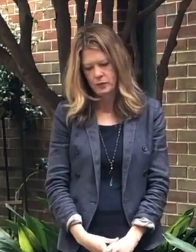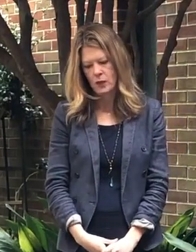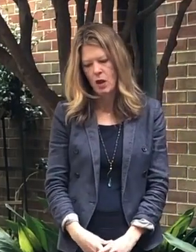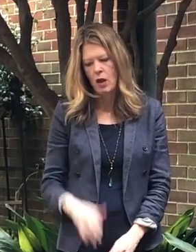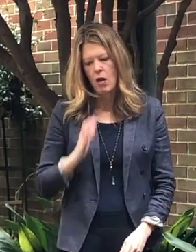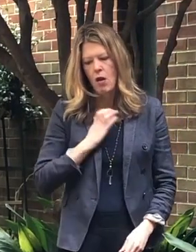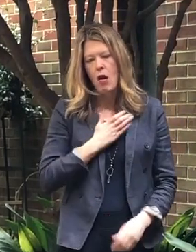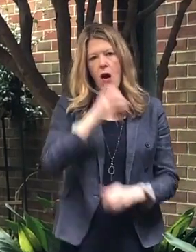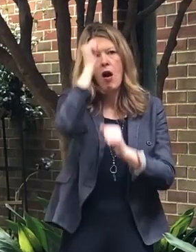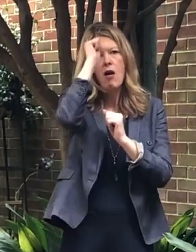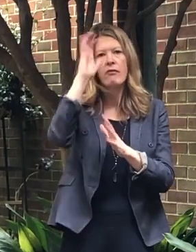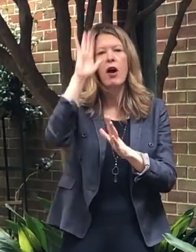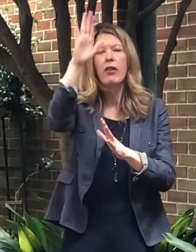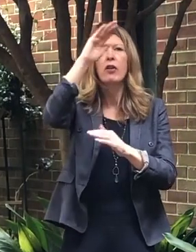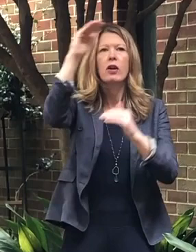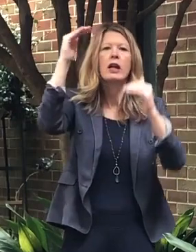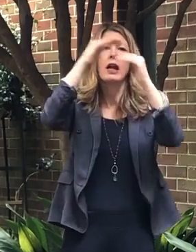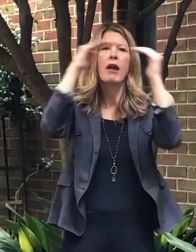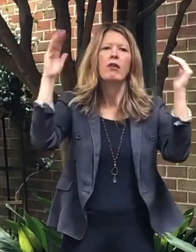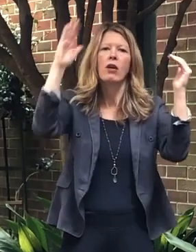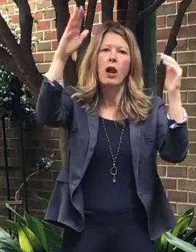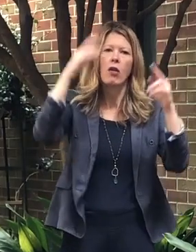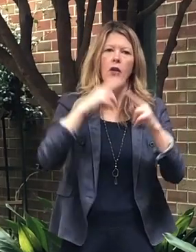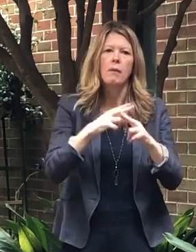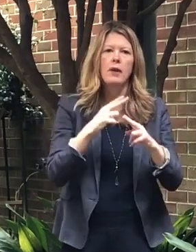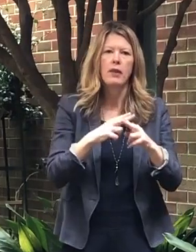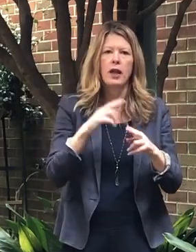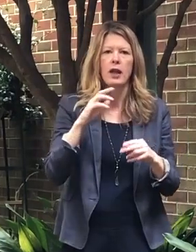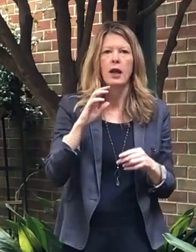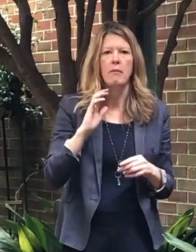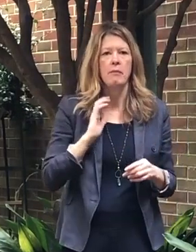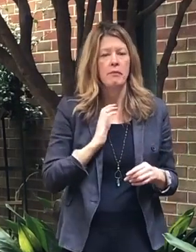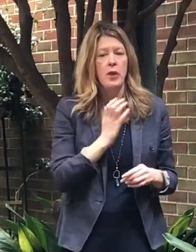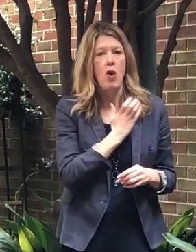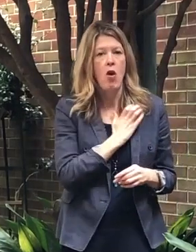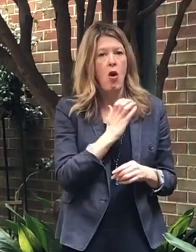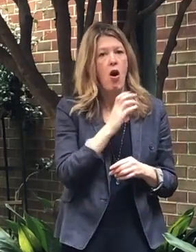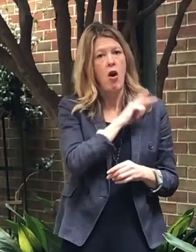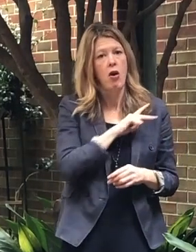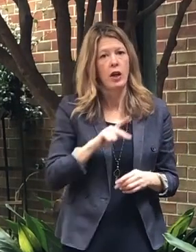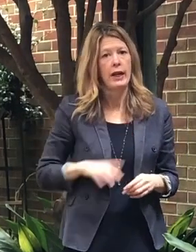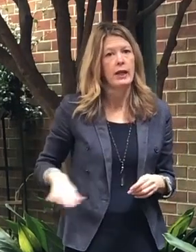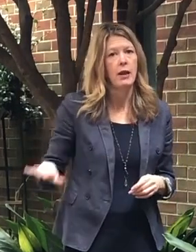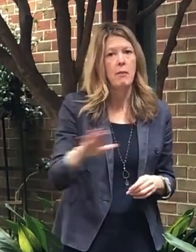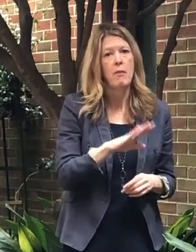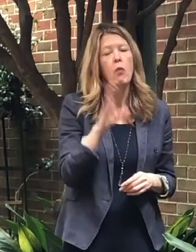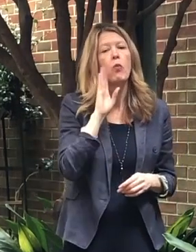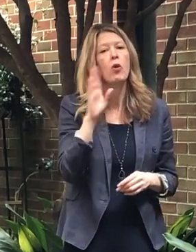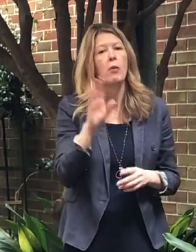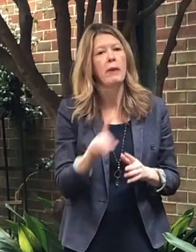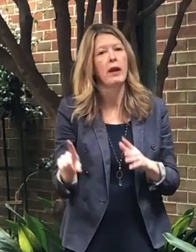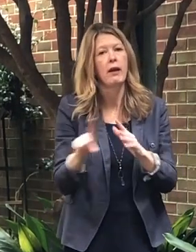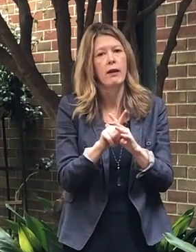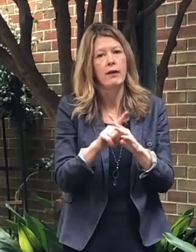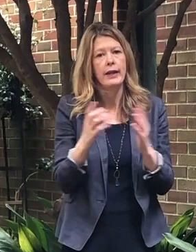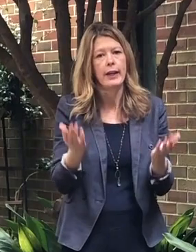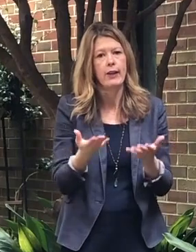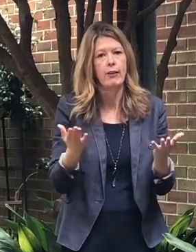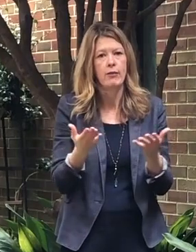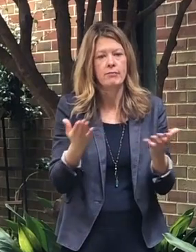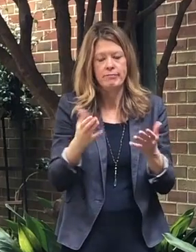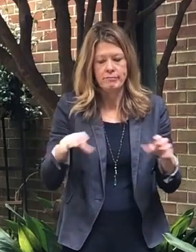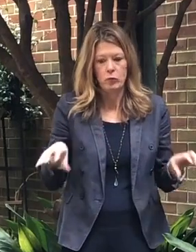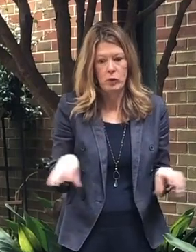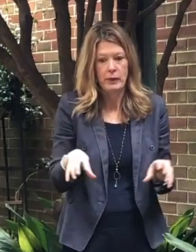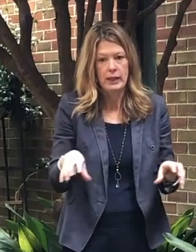Our Father, who art in heaven, hallowed be thy name. Thy kingdom come, thy will be